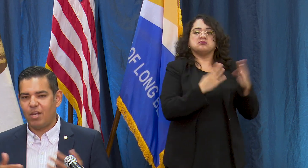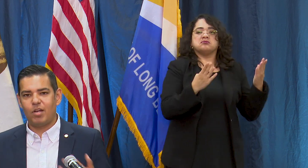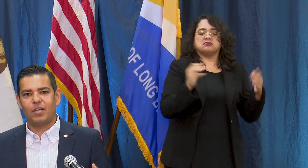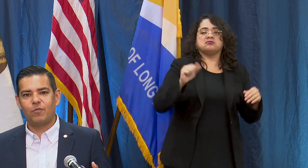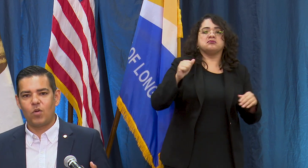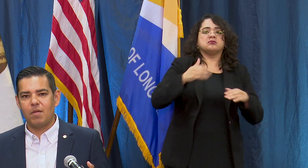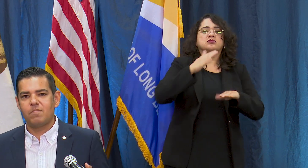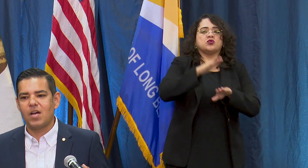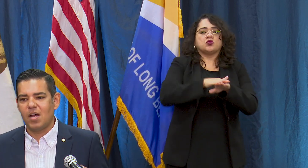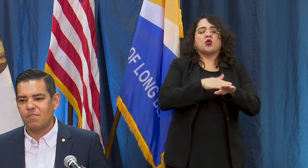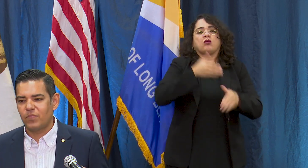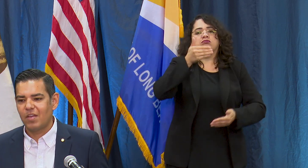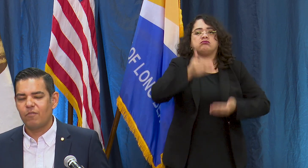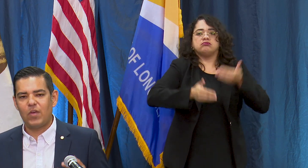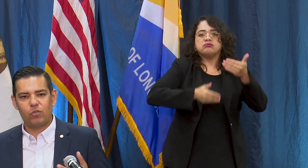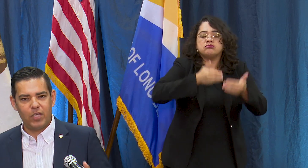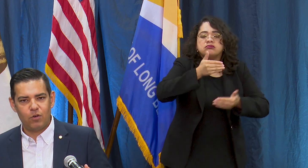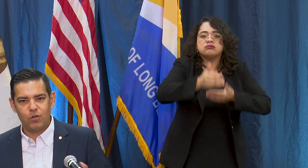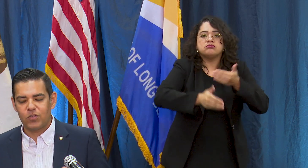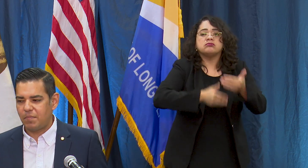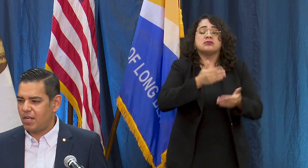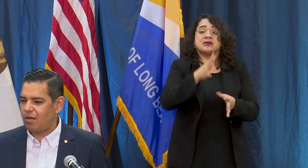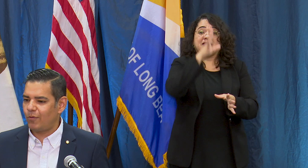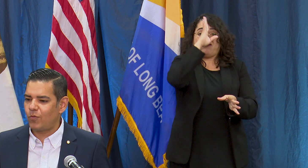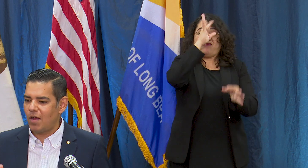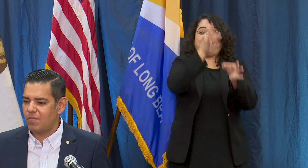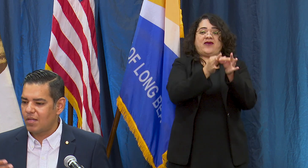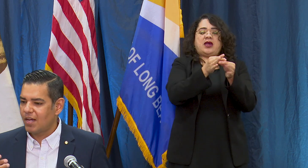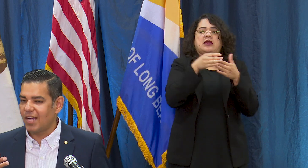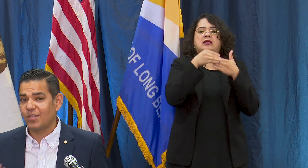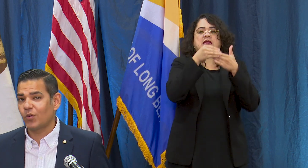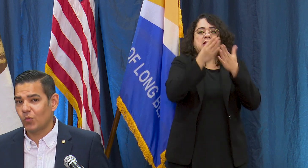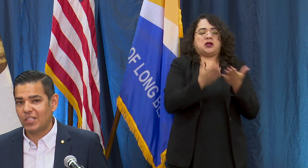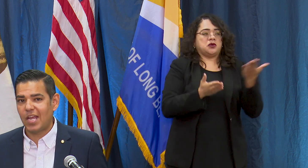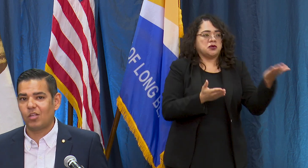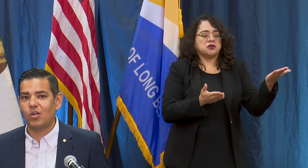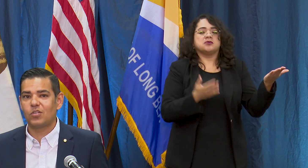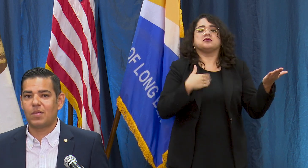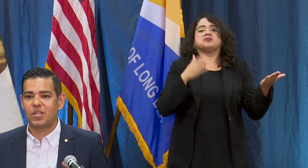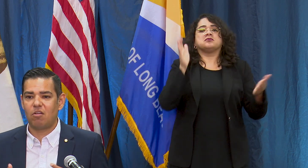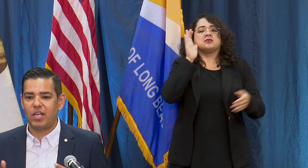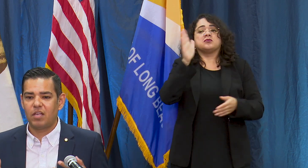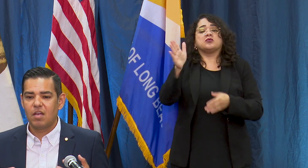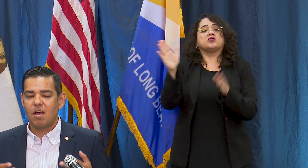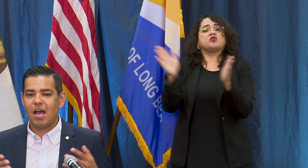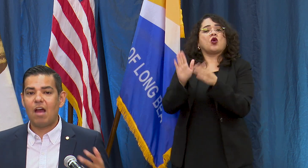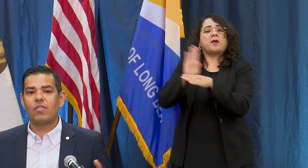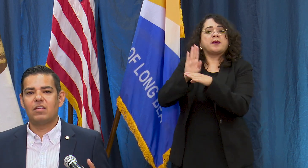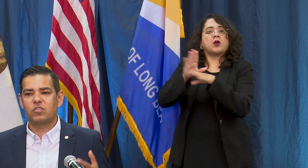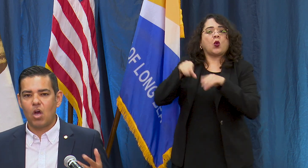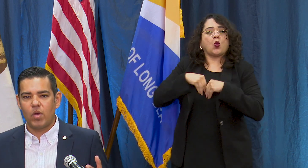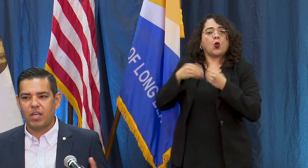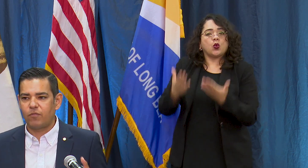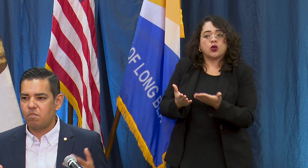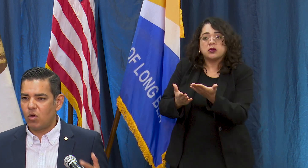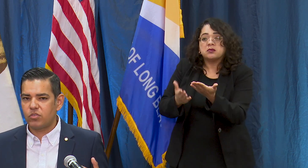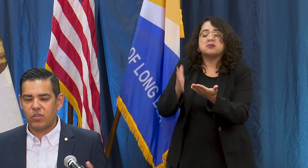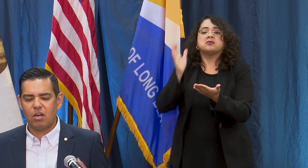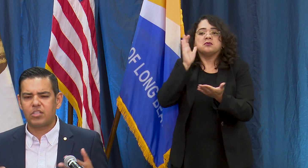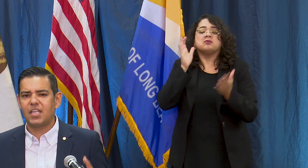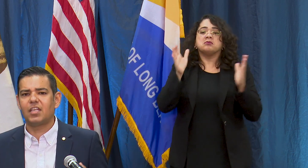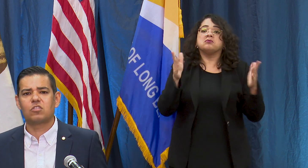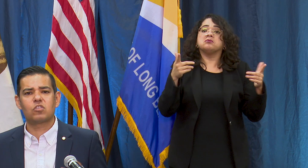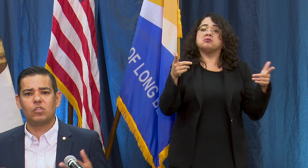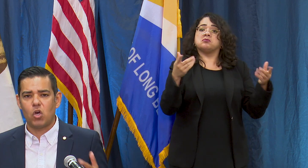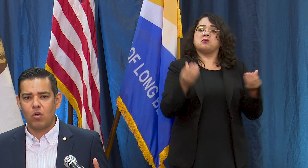I'm hearing from faith leaders, I'm hearing from different retailers, I'm hearing how that is going, and for most,